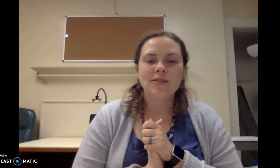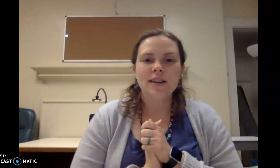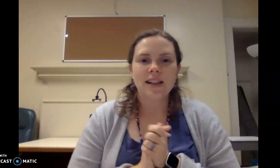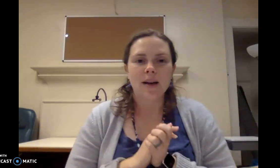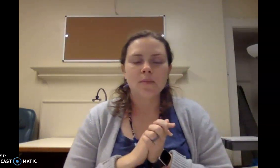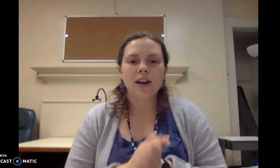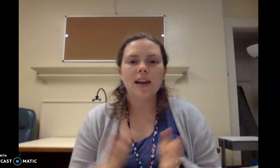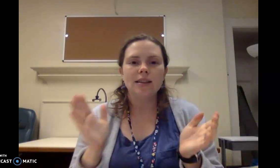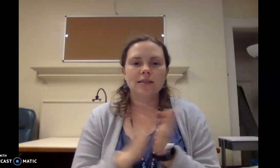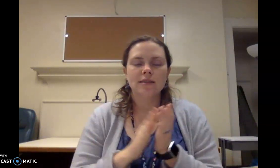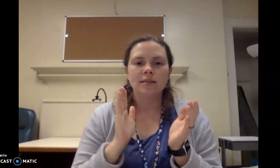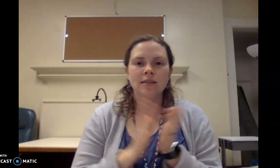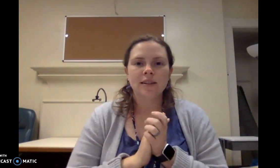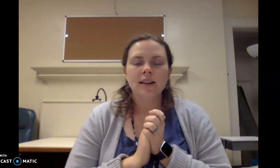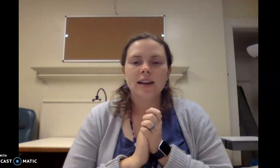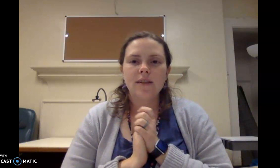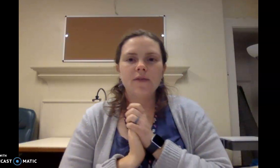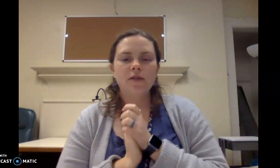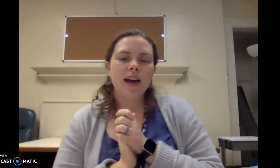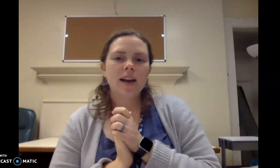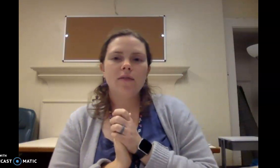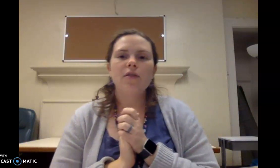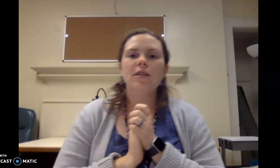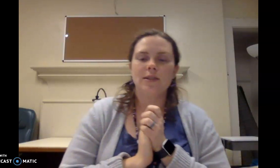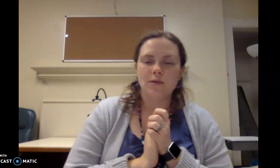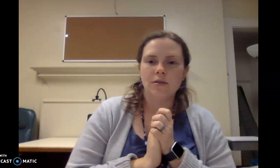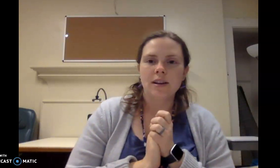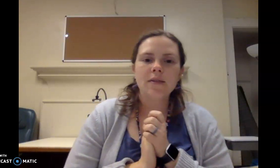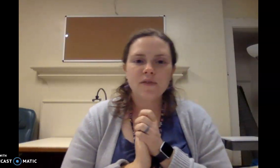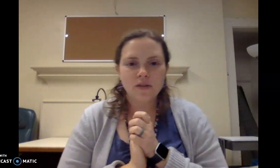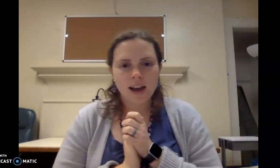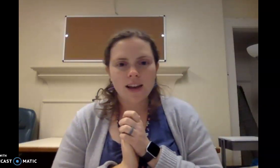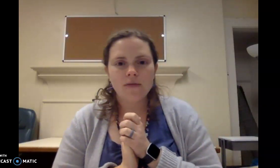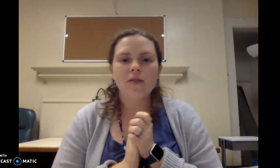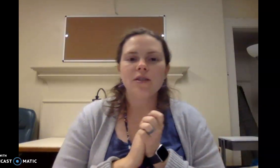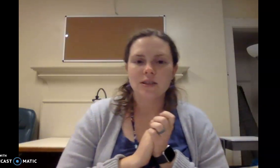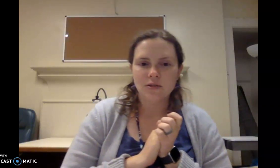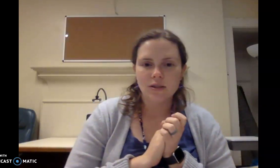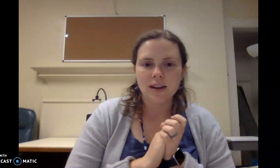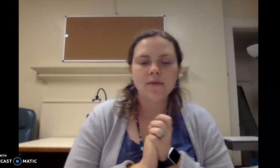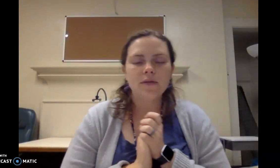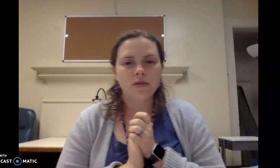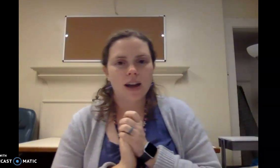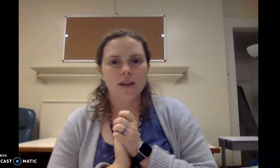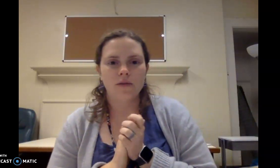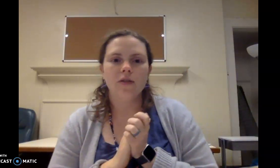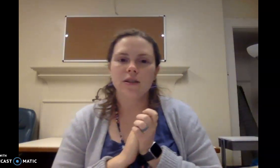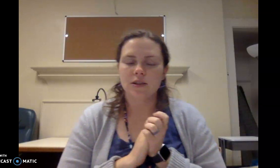story, clap your hands. If you're ready for a story, if you're ready for a story, if you're ready for a